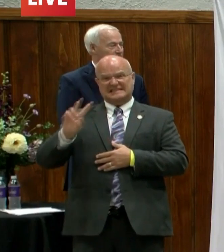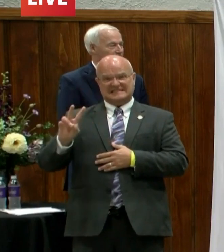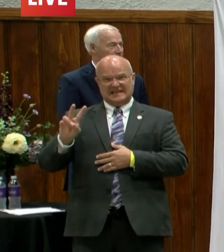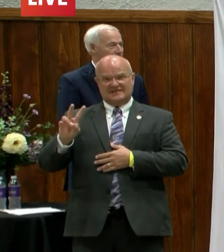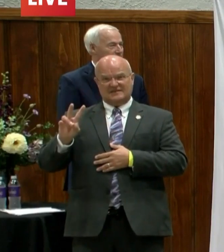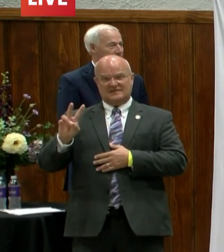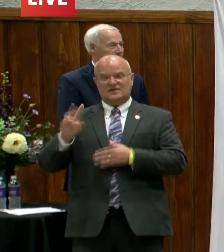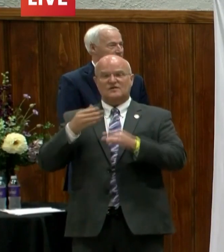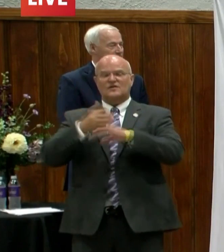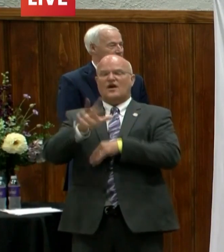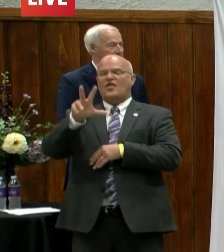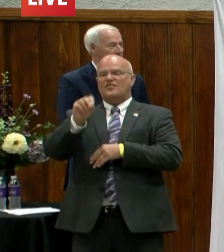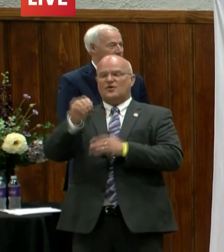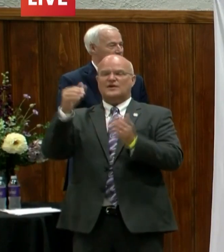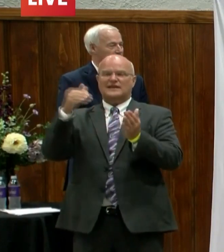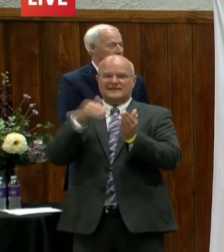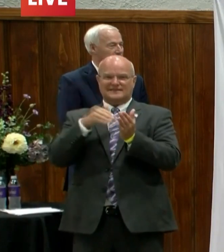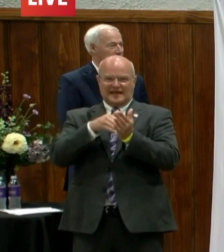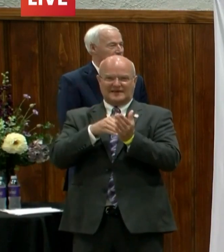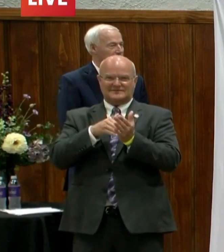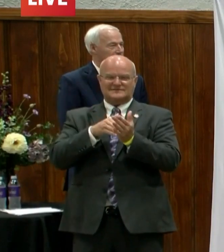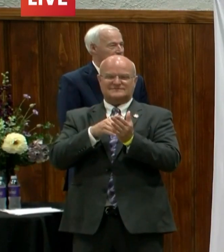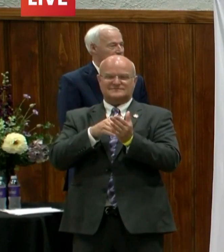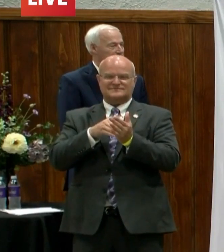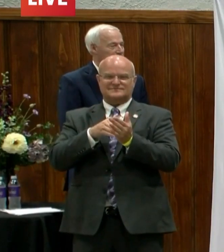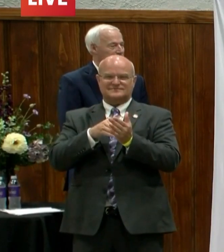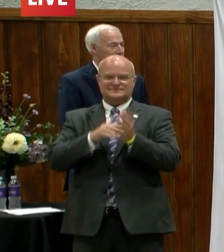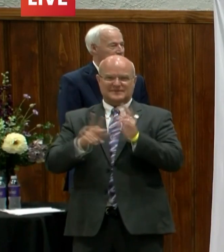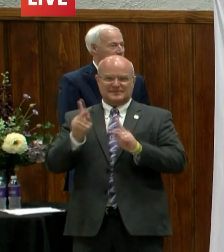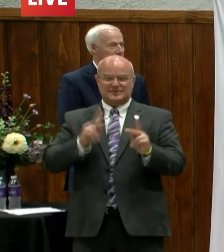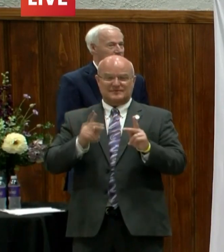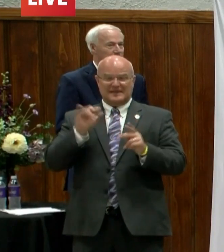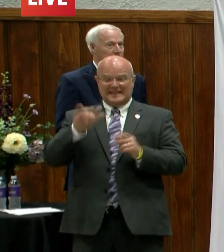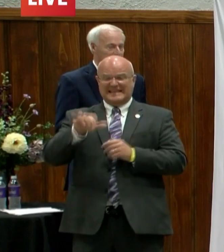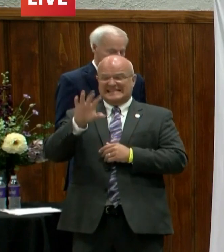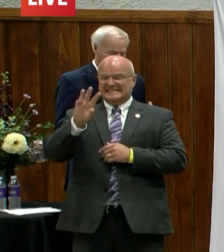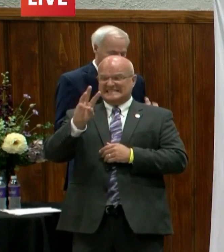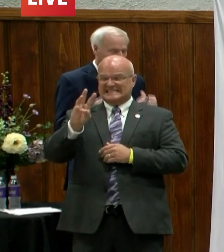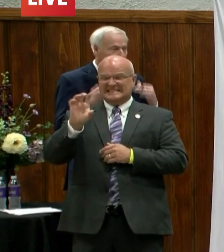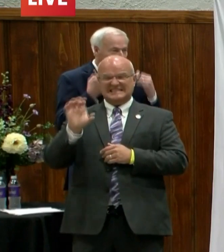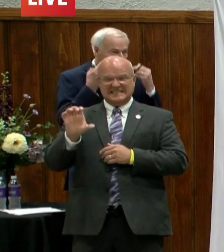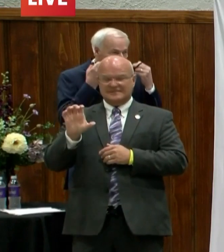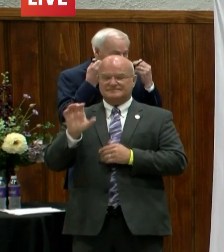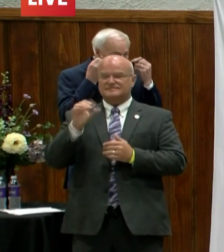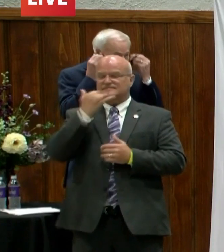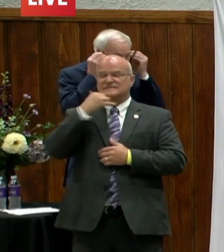30,297. So we've crossed the 30,000 threshold. Of those,